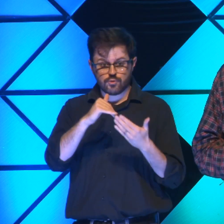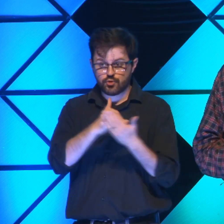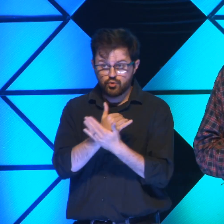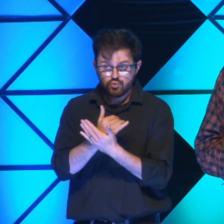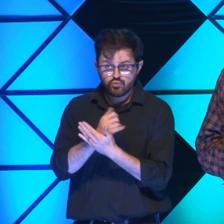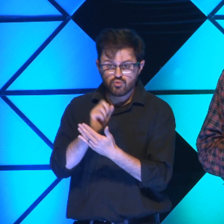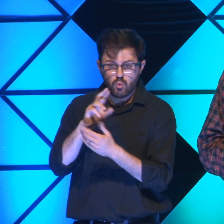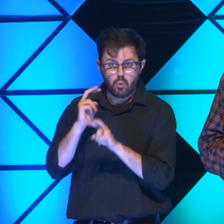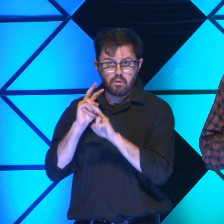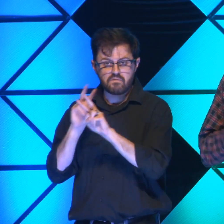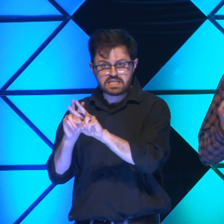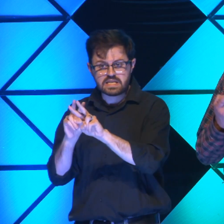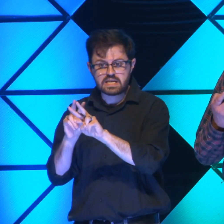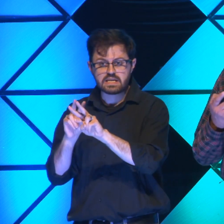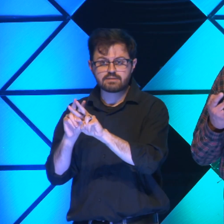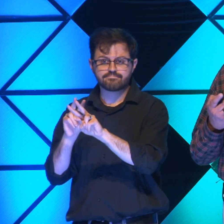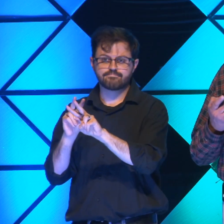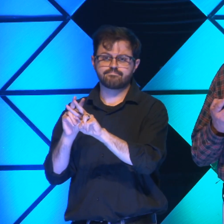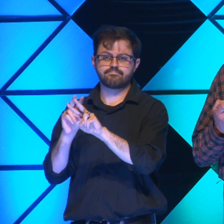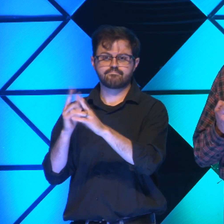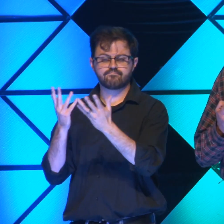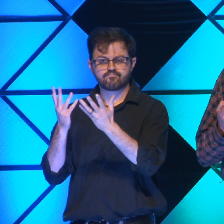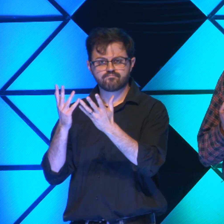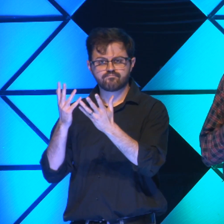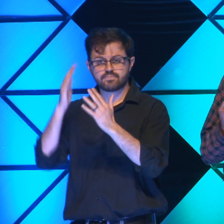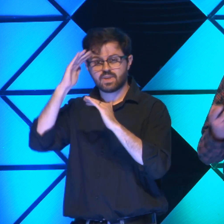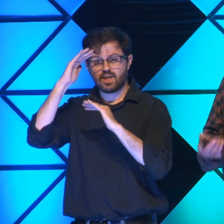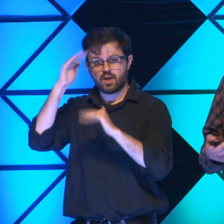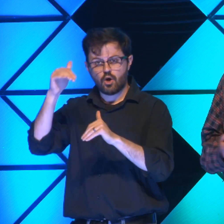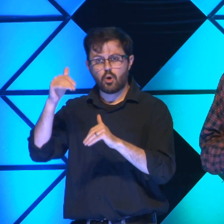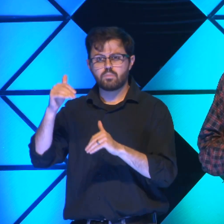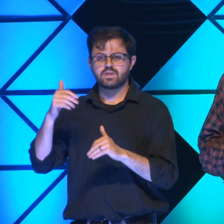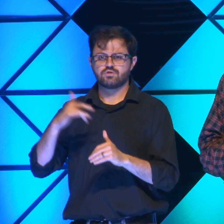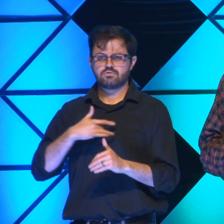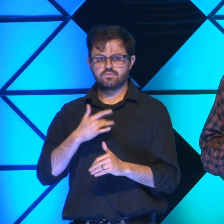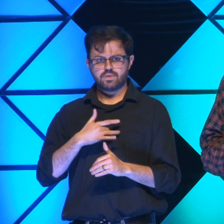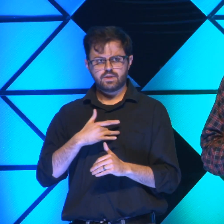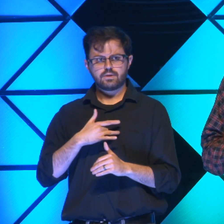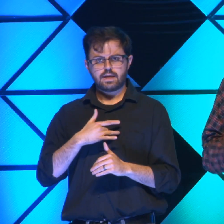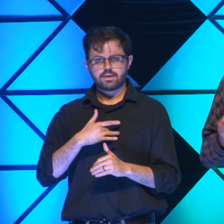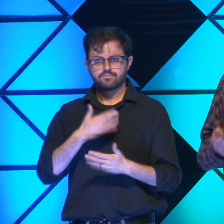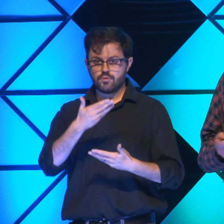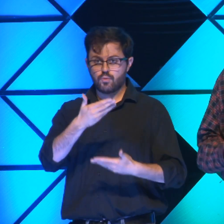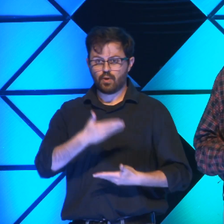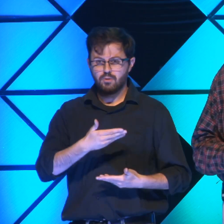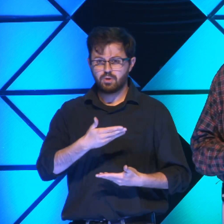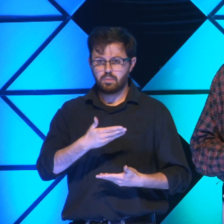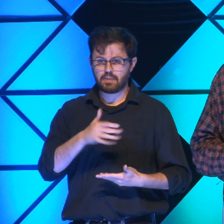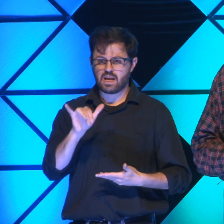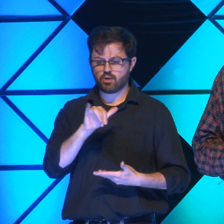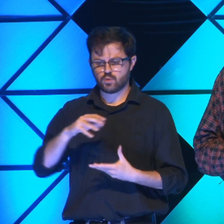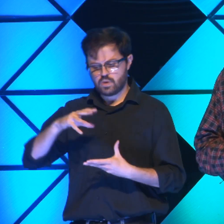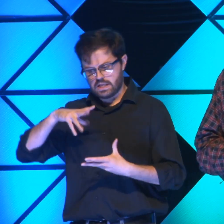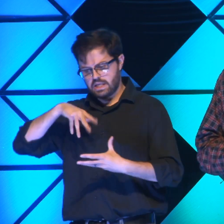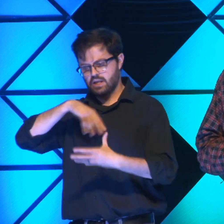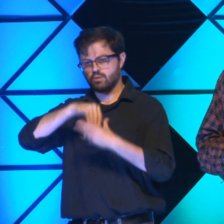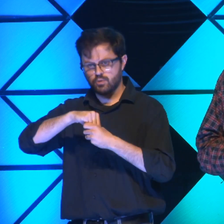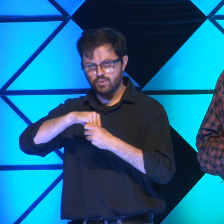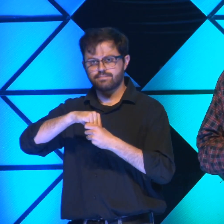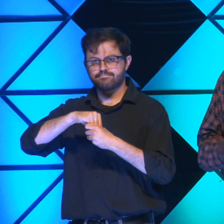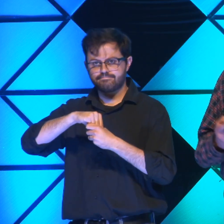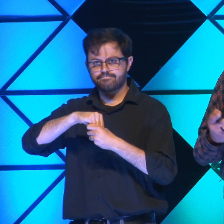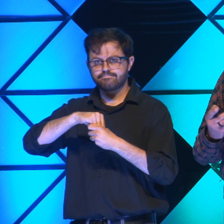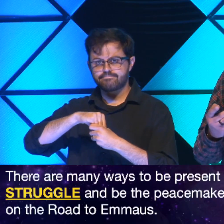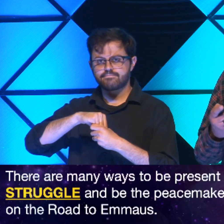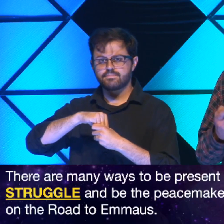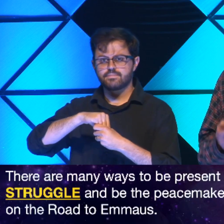visiting, I hope that you feel not only welcomed, but included.